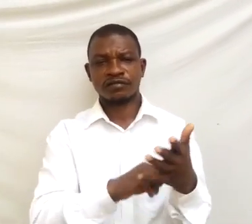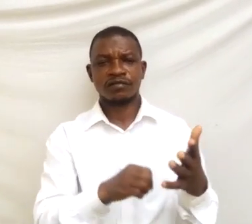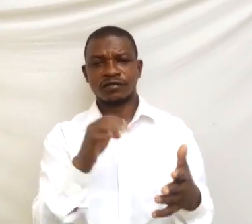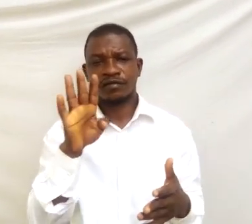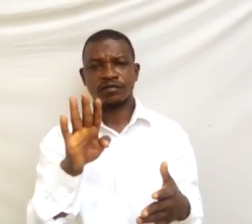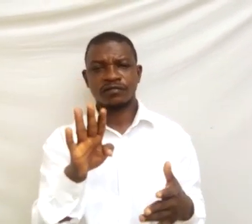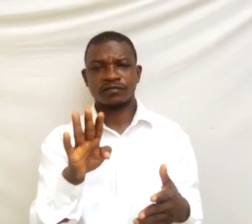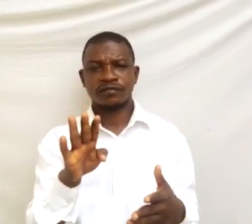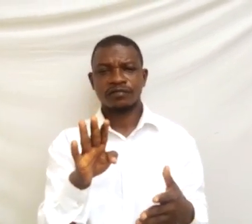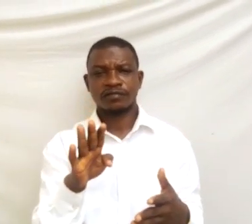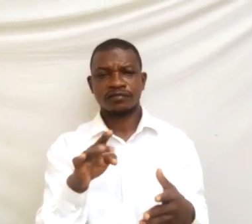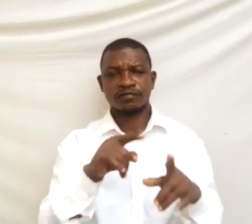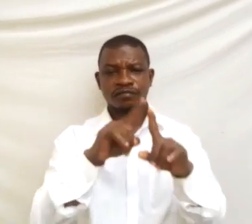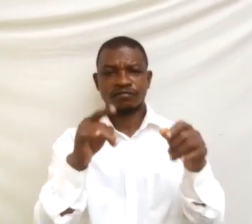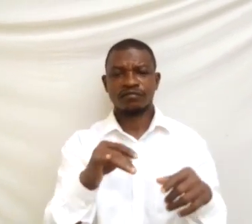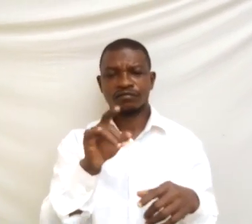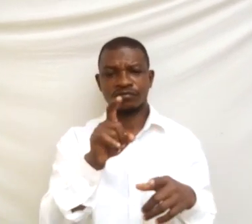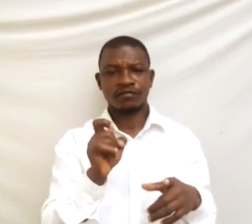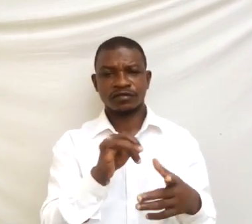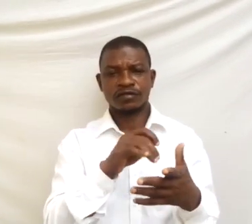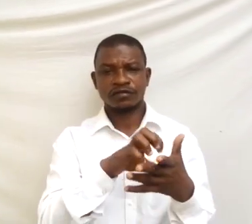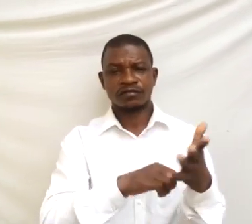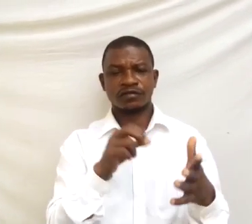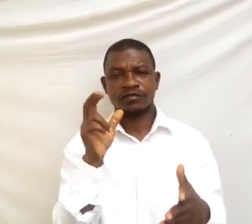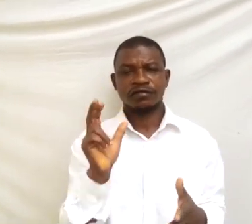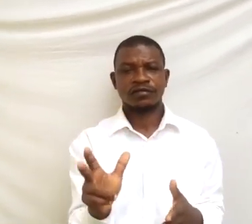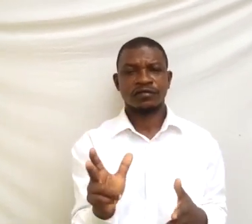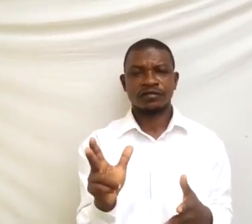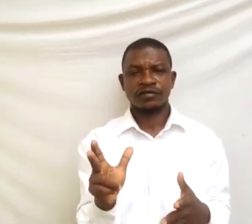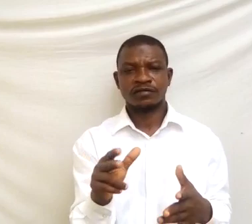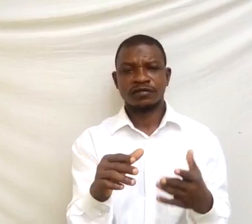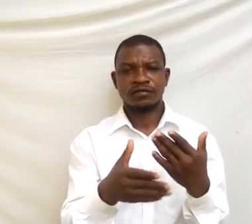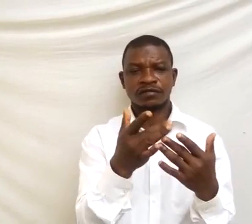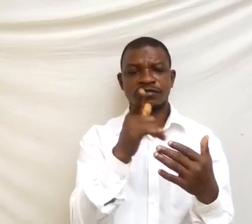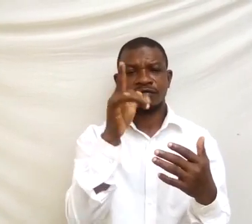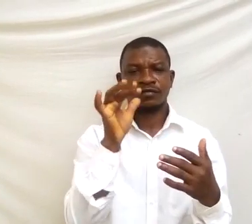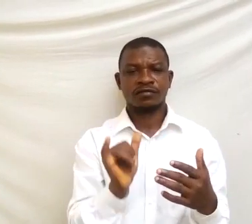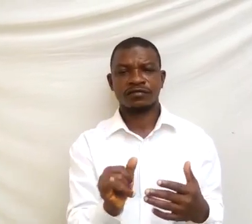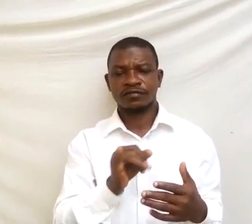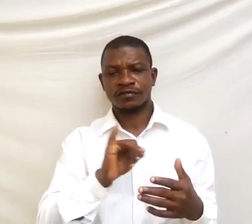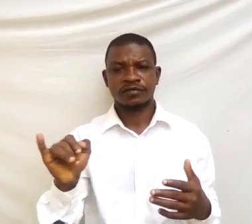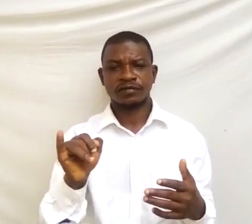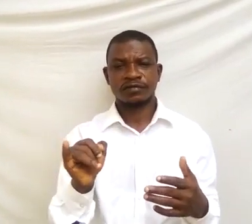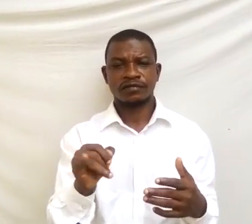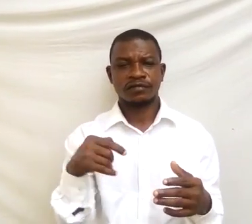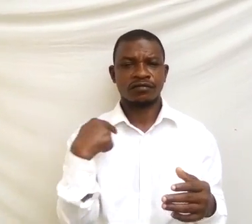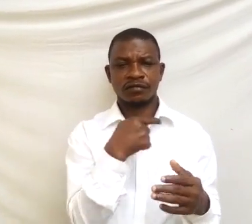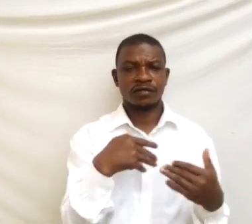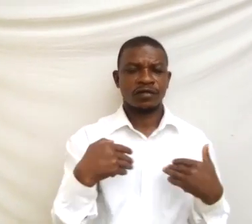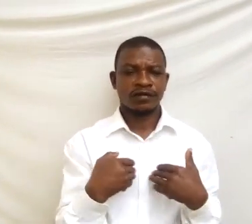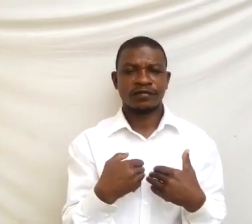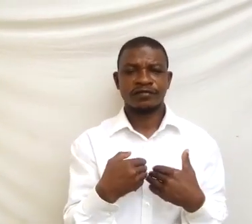4 bracket x minus 3. Simplifying, we have